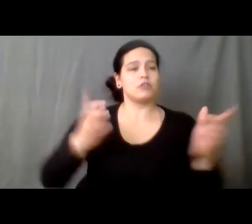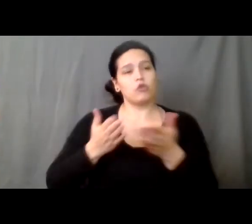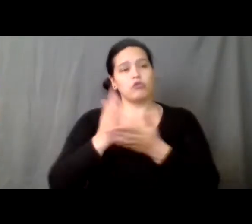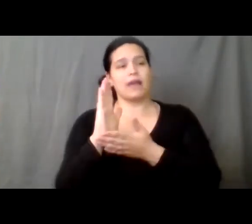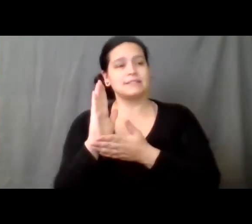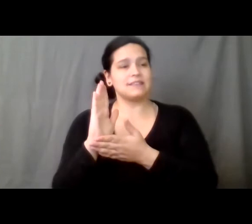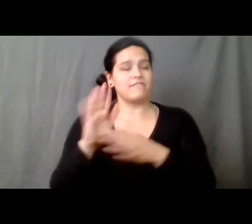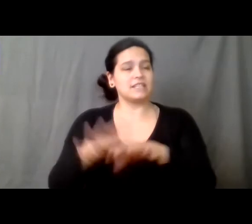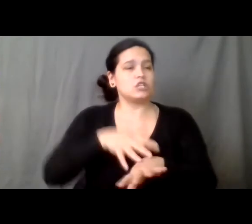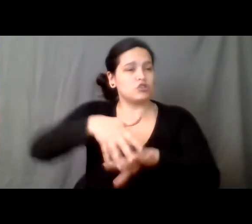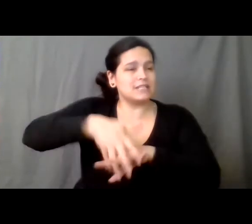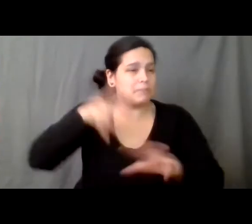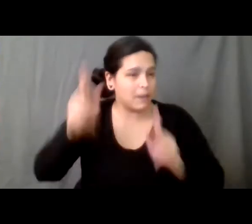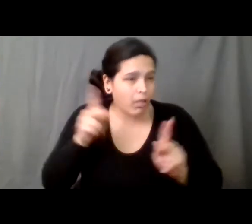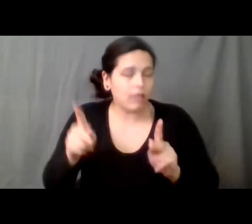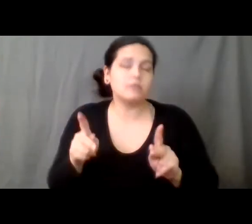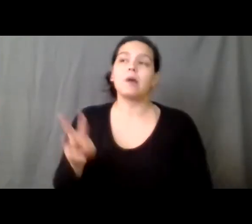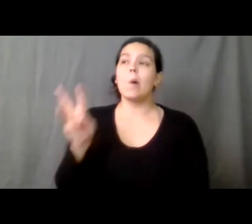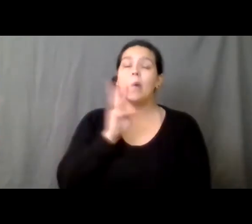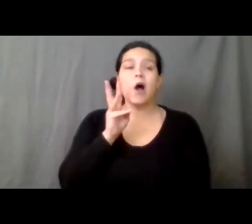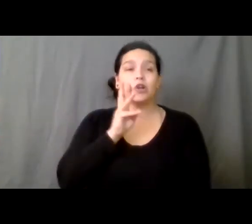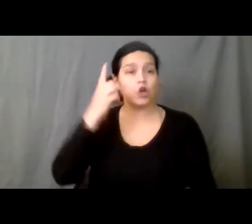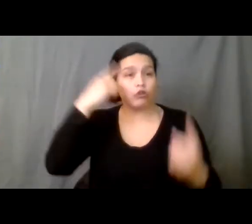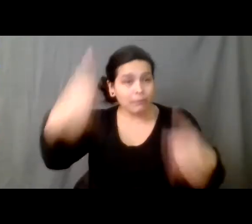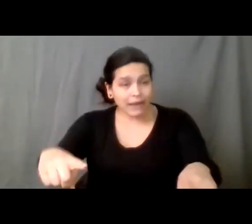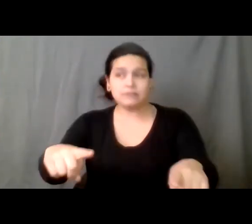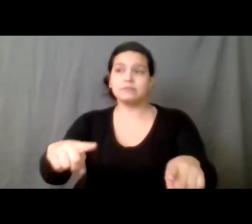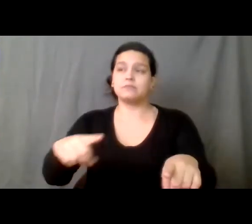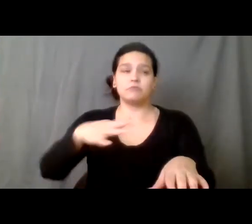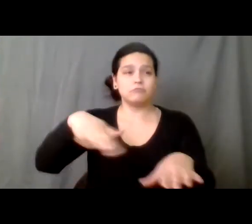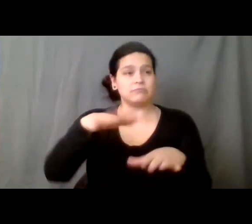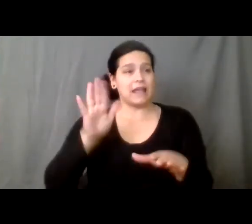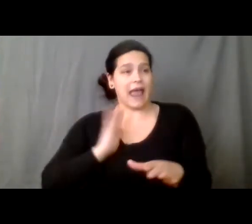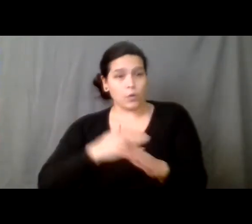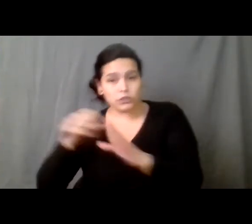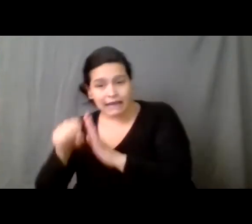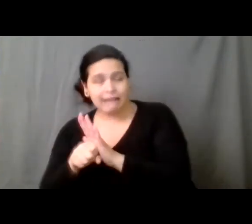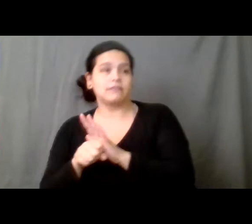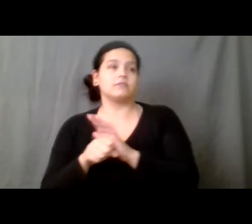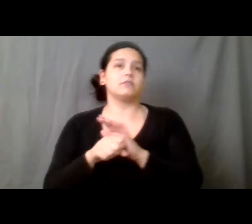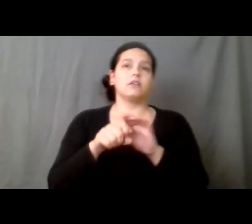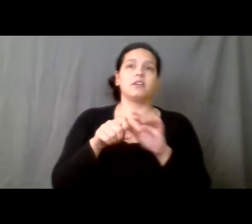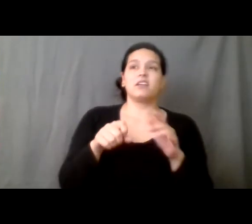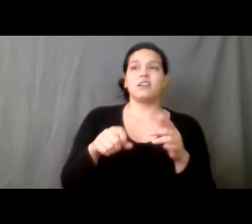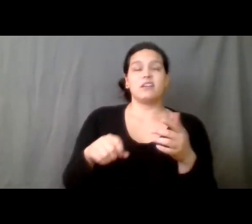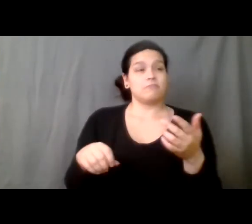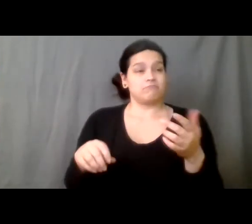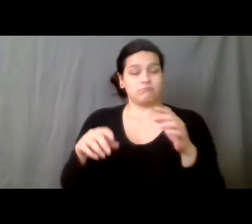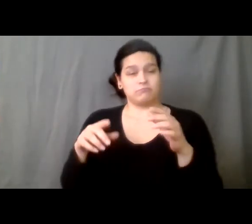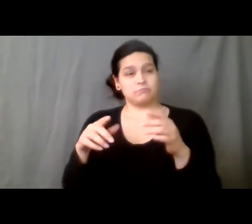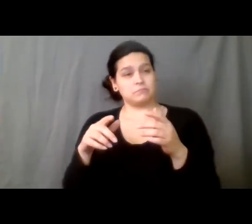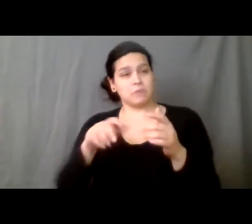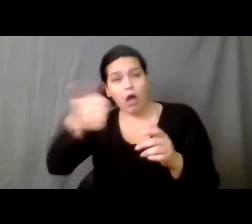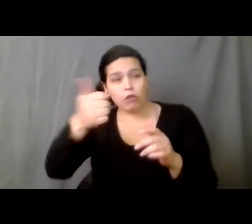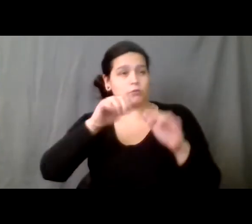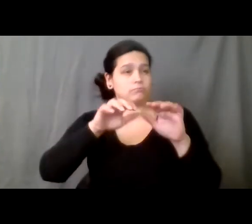accords throughout the state, working on international issues, cross boundary and the Great Lakes. All of these are different things that I've had a chance